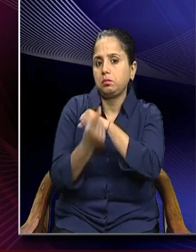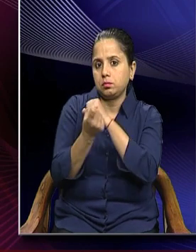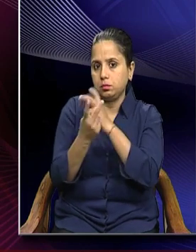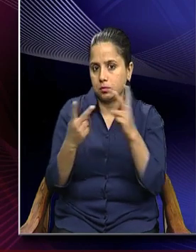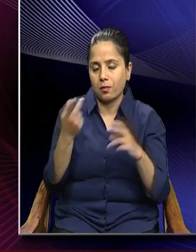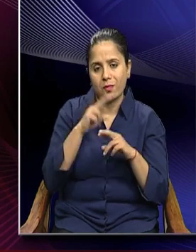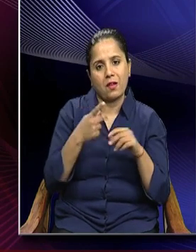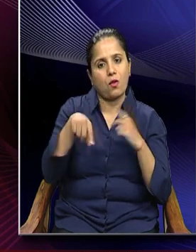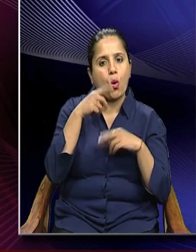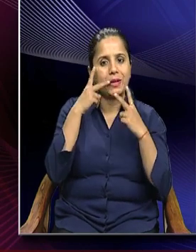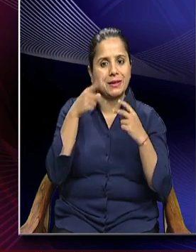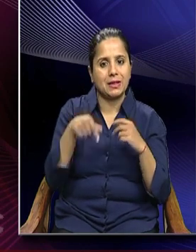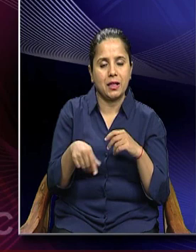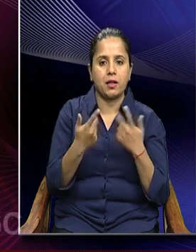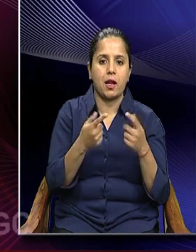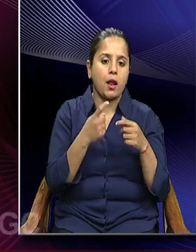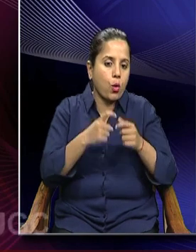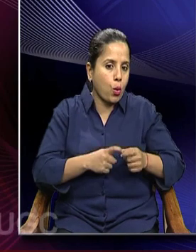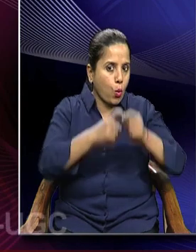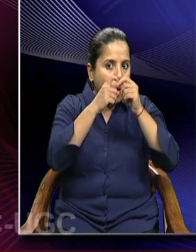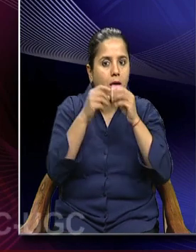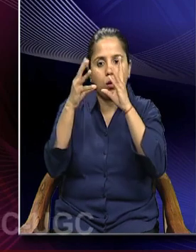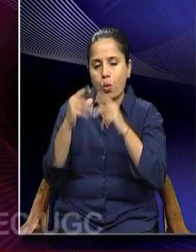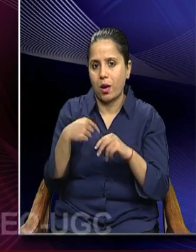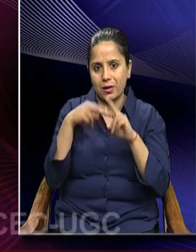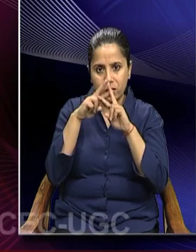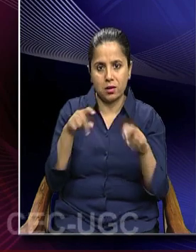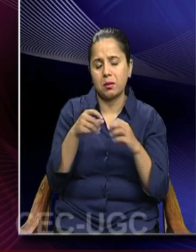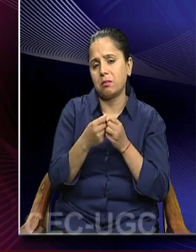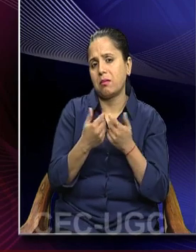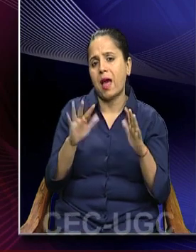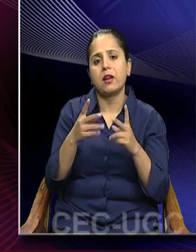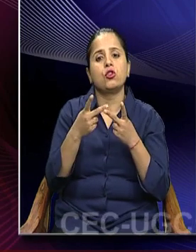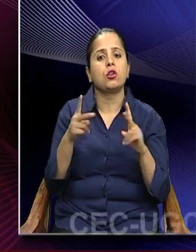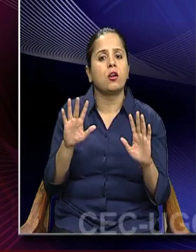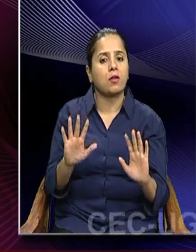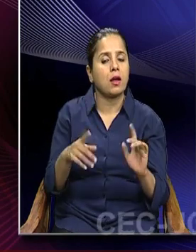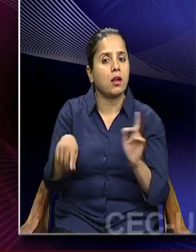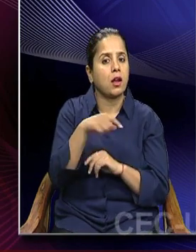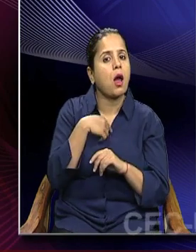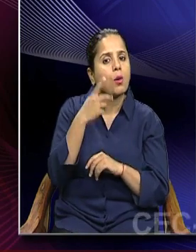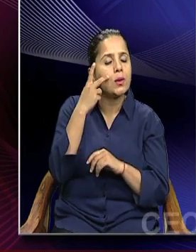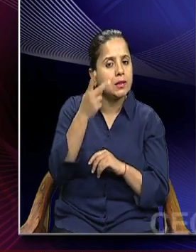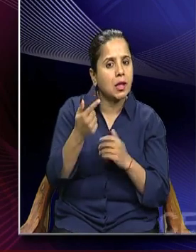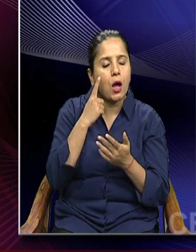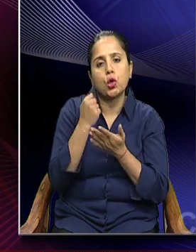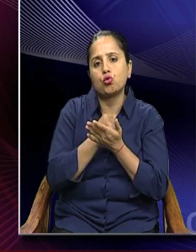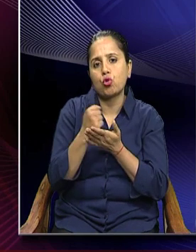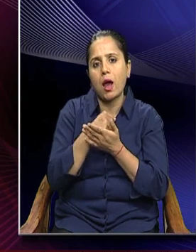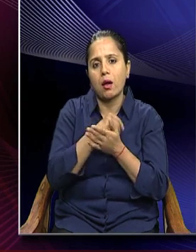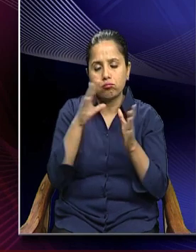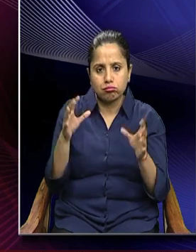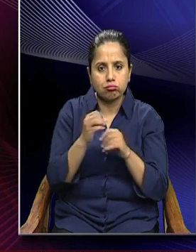So, if we look at quantitative and qualitative research, we see that there are many differences. Let us try to sum